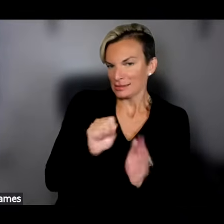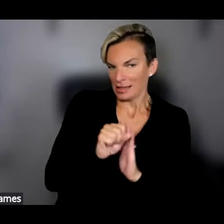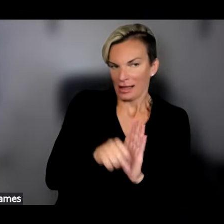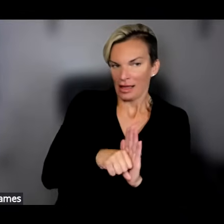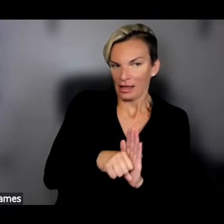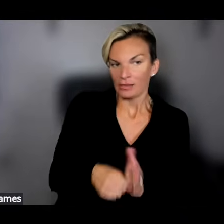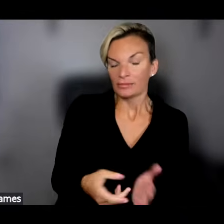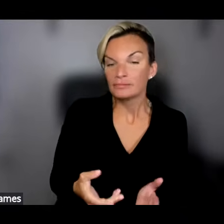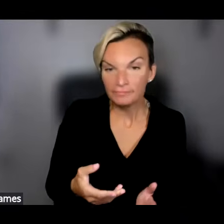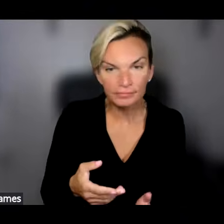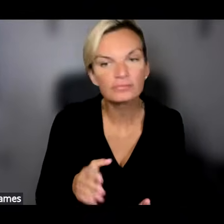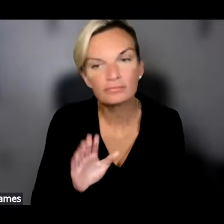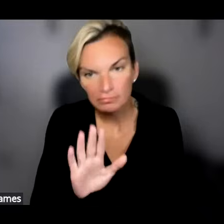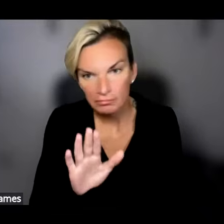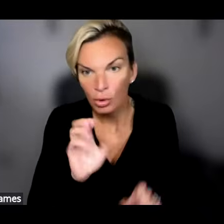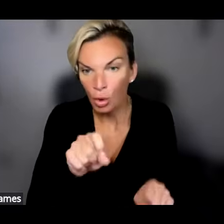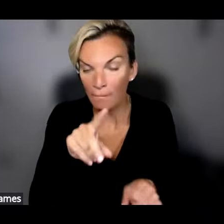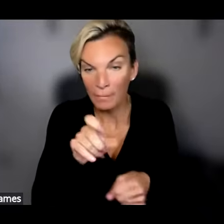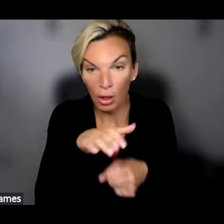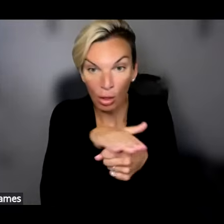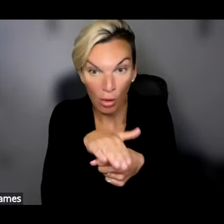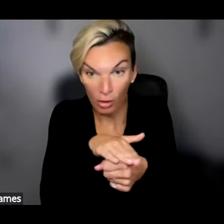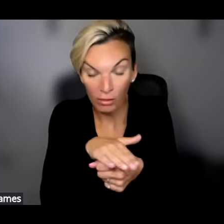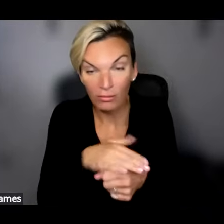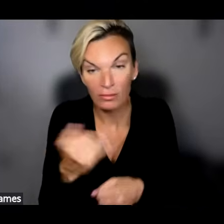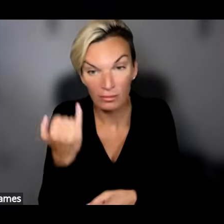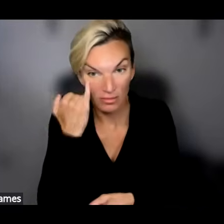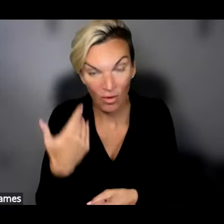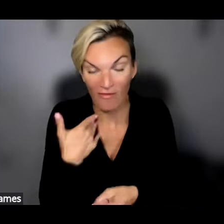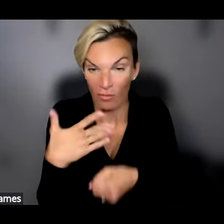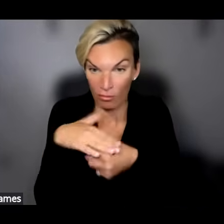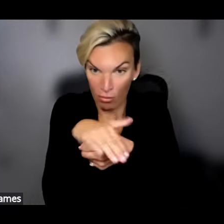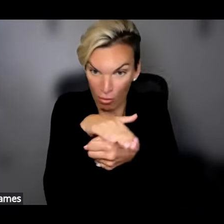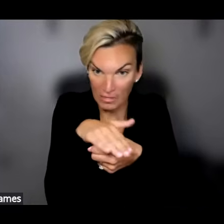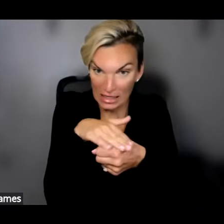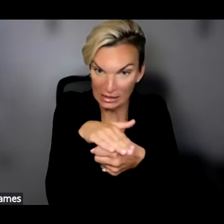local. I think it could include if you had a municipal contract too.